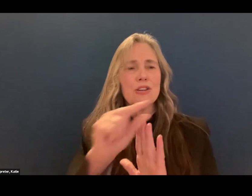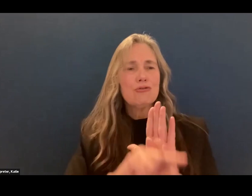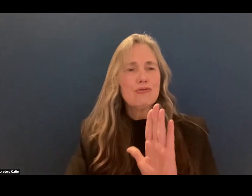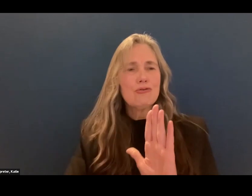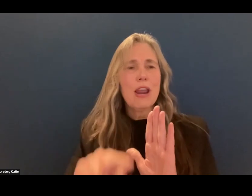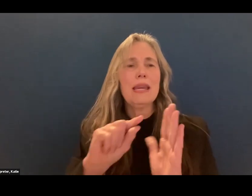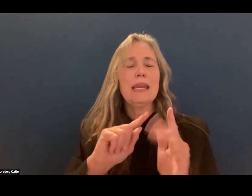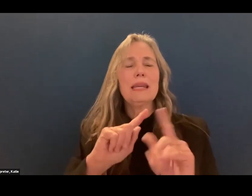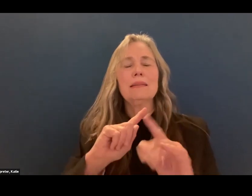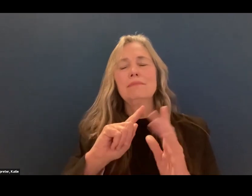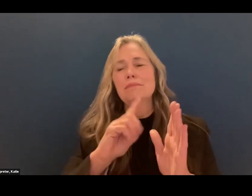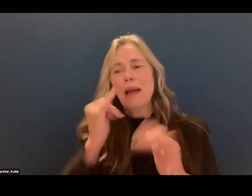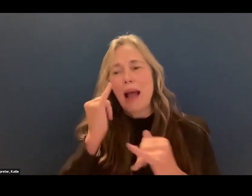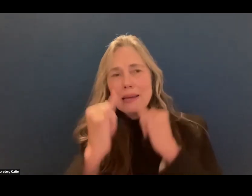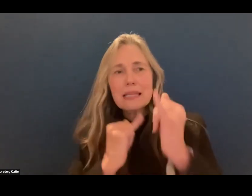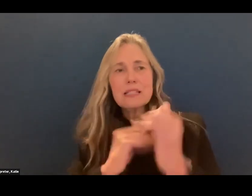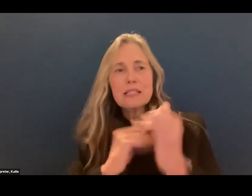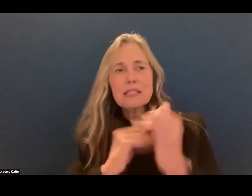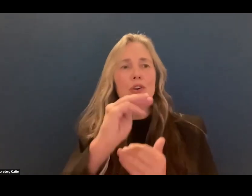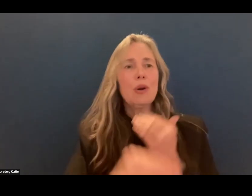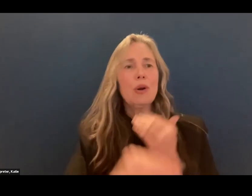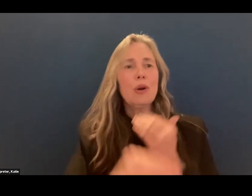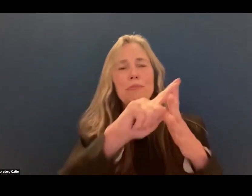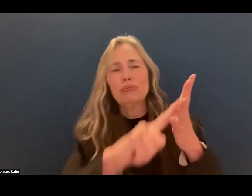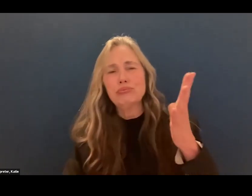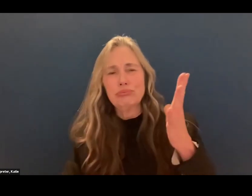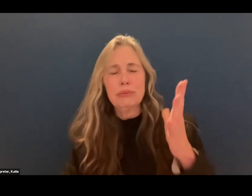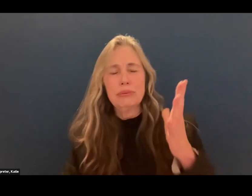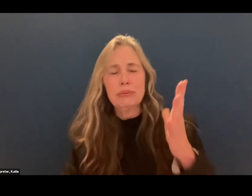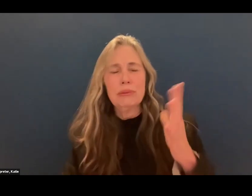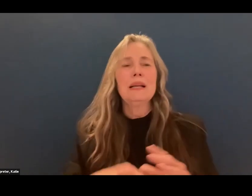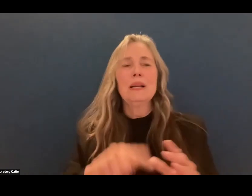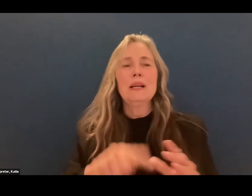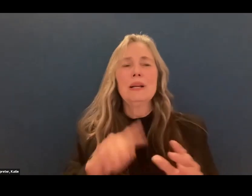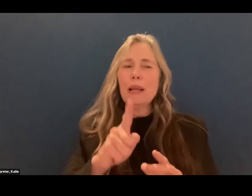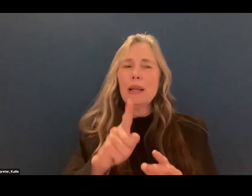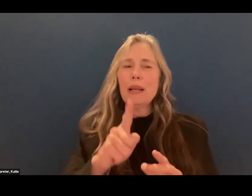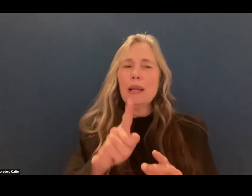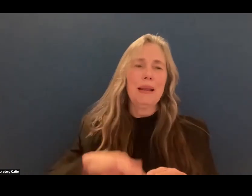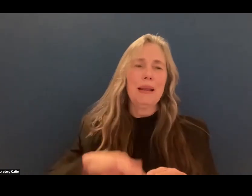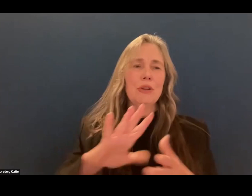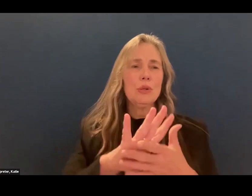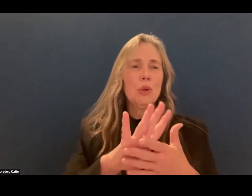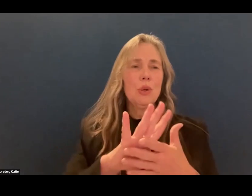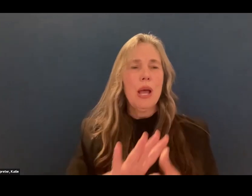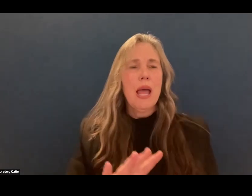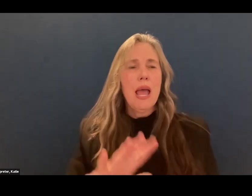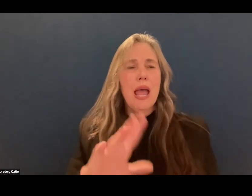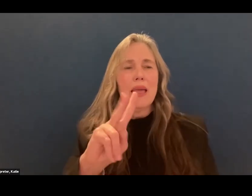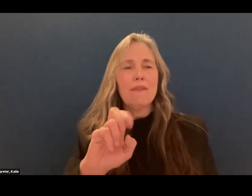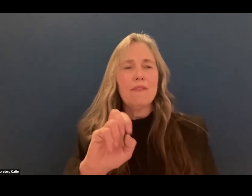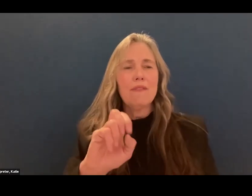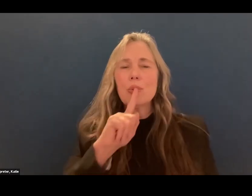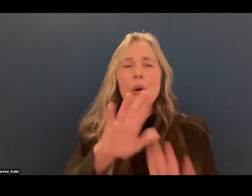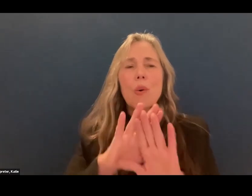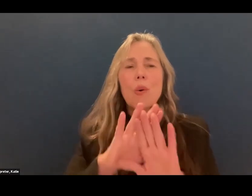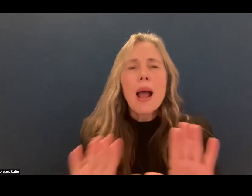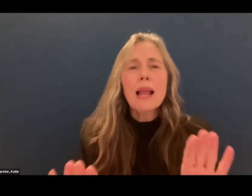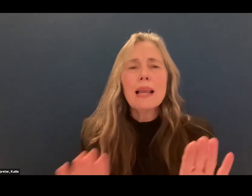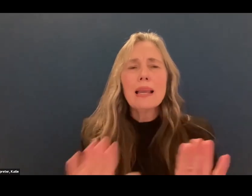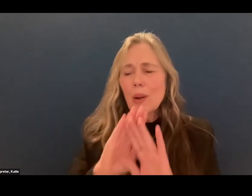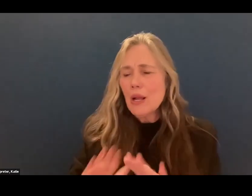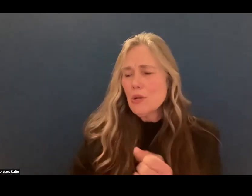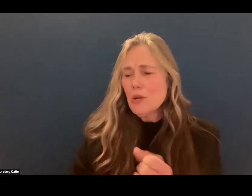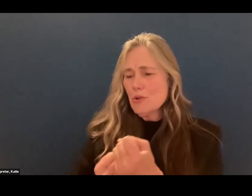continues to grow. Next, we have Veronica Flores from La Colina, works quietly and tirelessly to support our